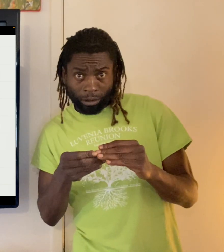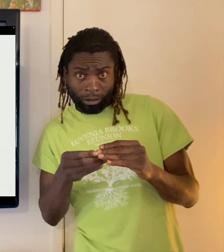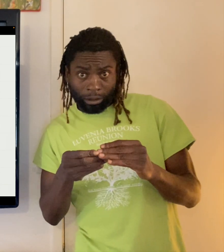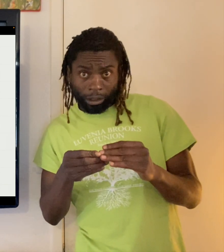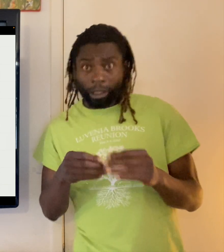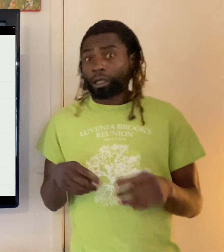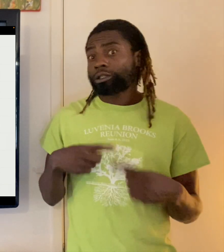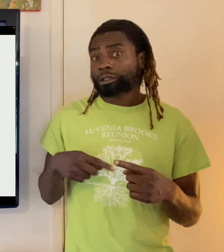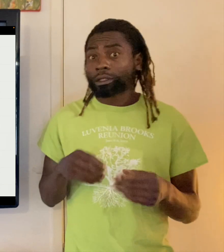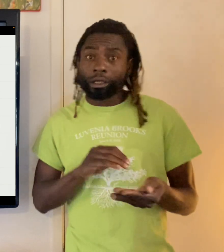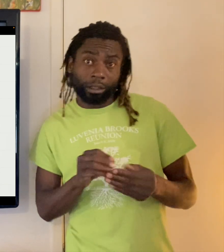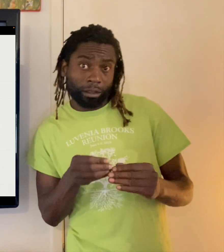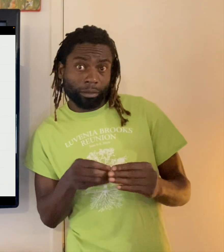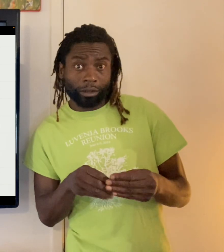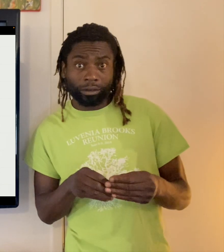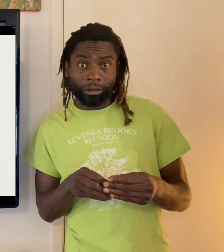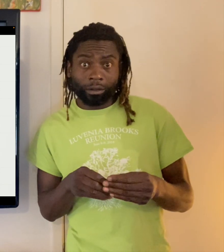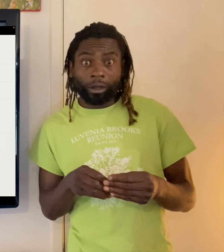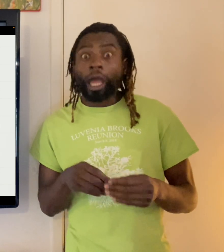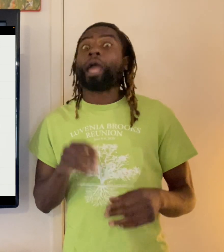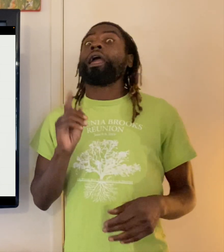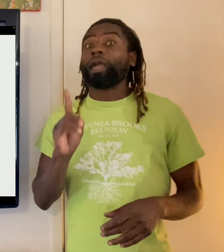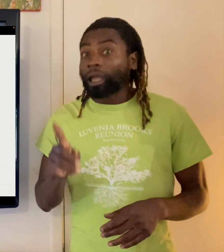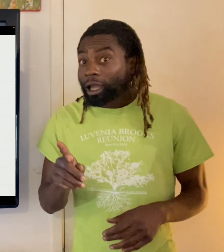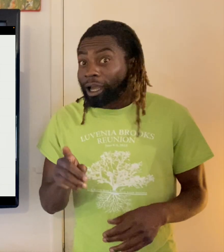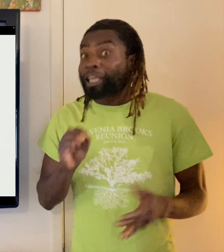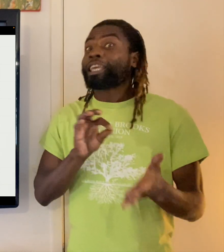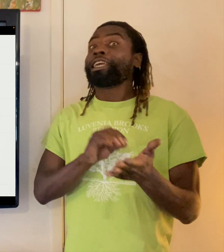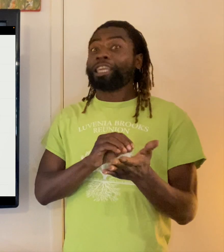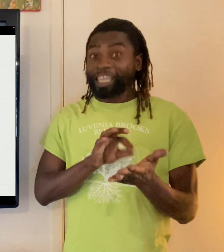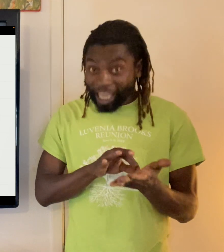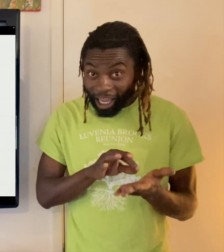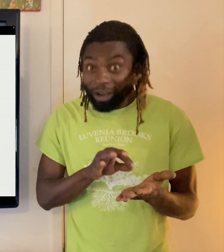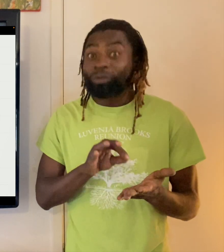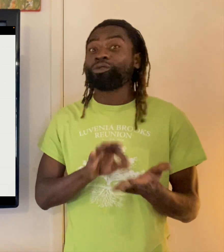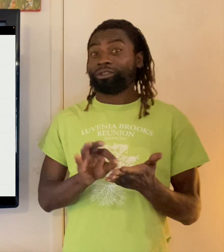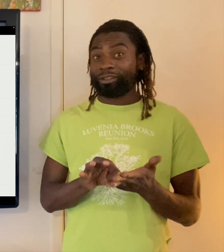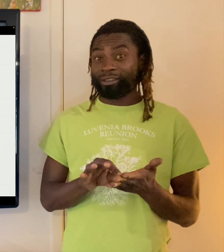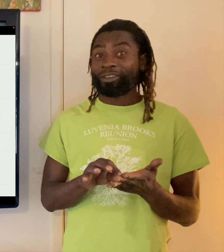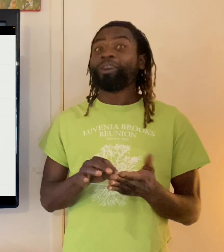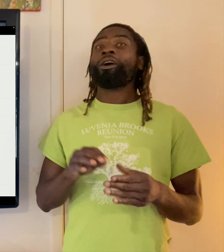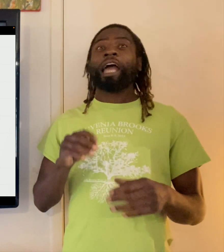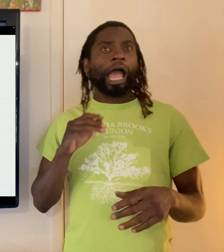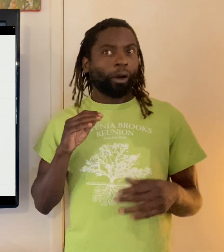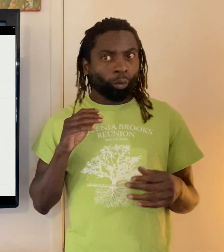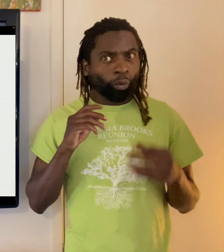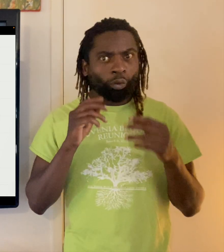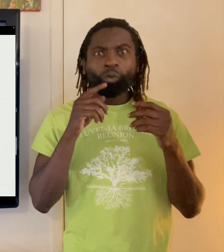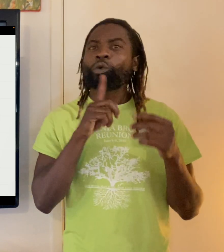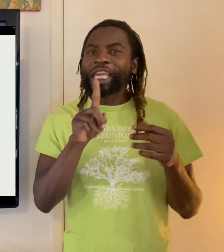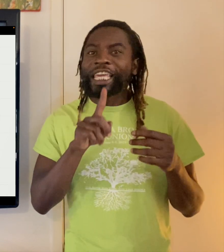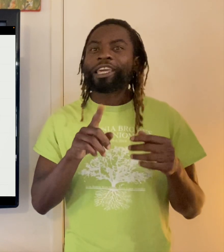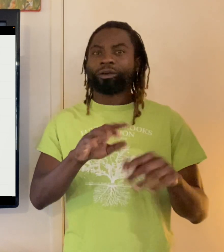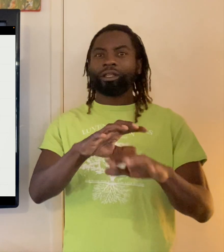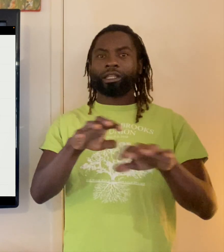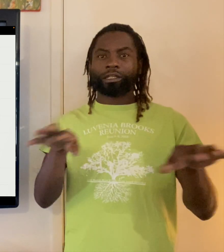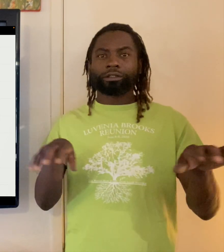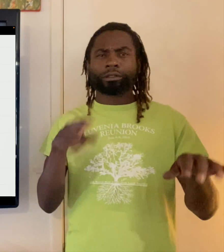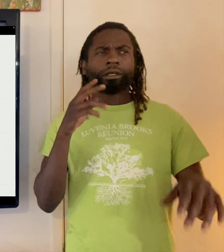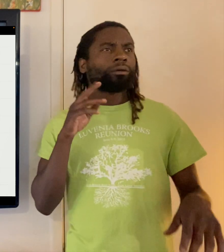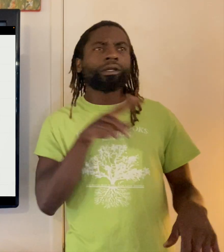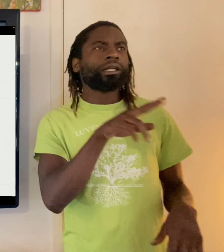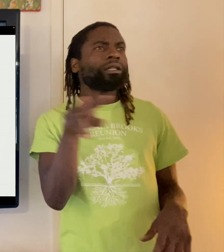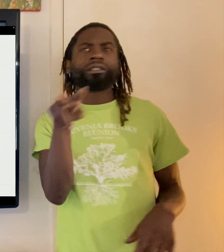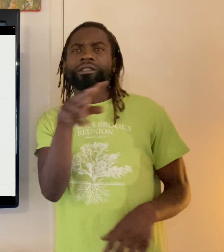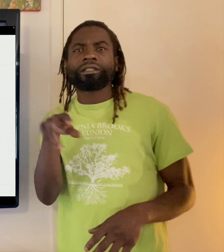also use numbers to count actual things we see every day? Oh, yes, we can. Let us use an example. Oh,